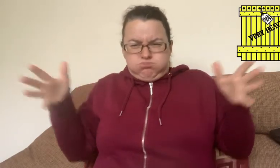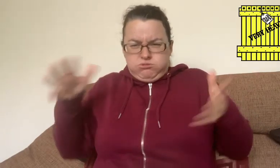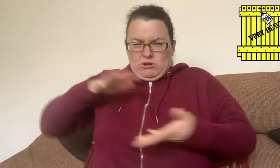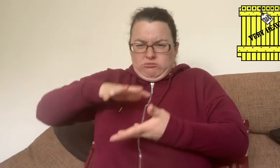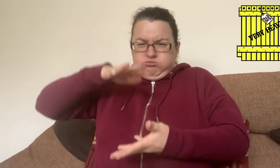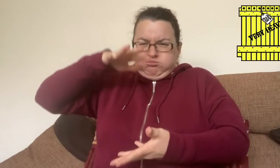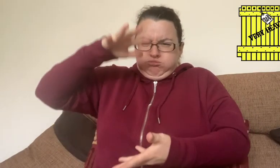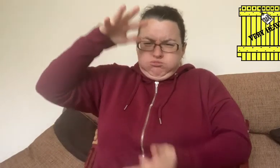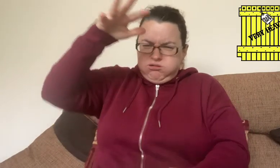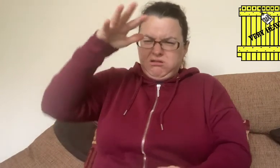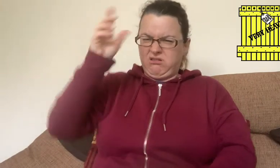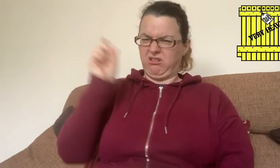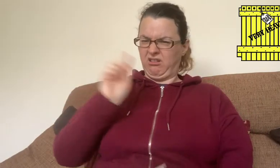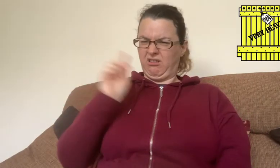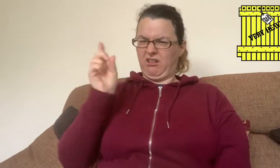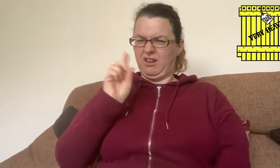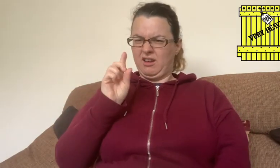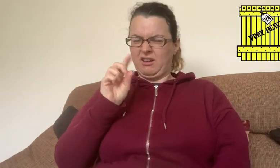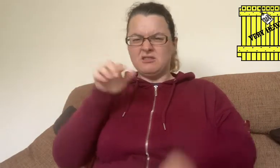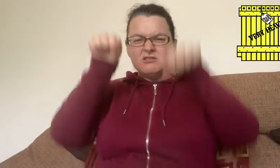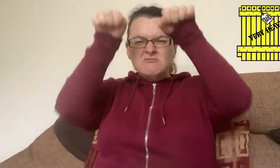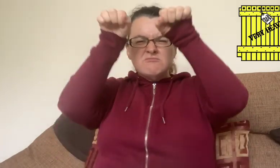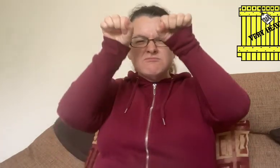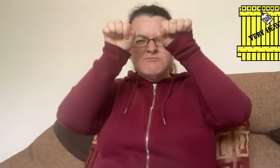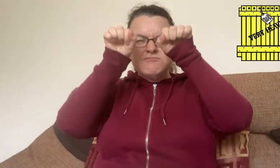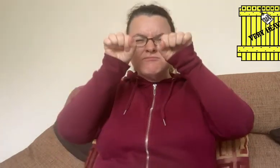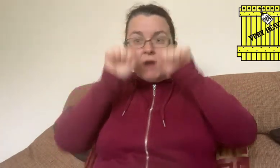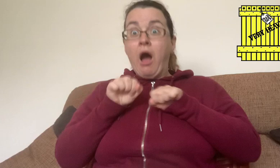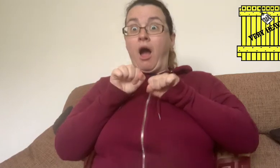They sent me an elephant.